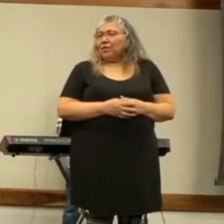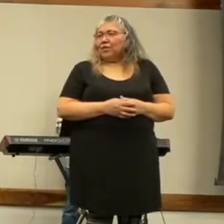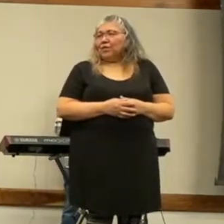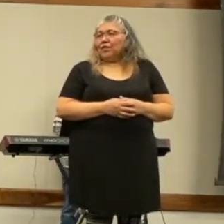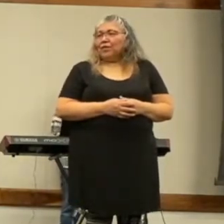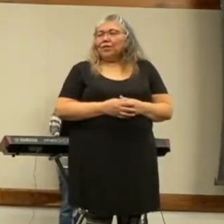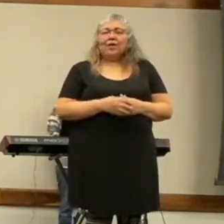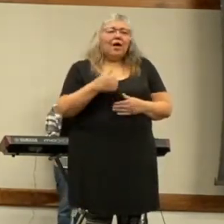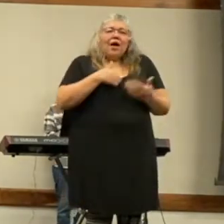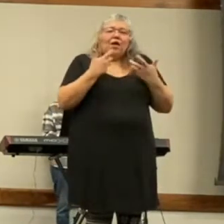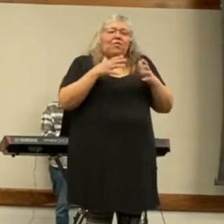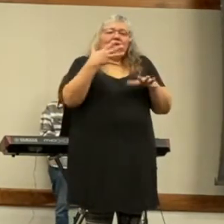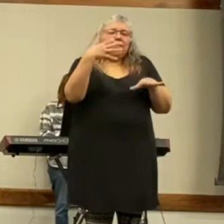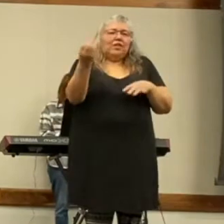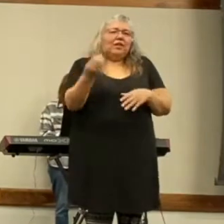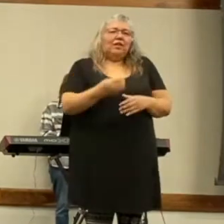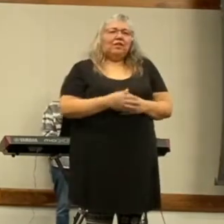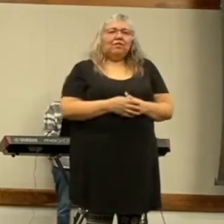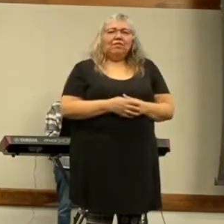I don't want to leave.